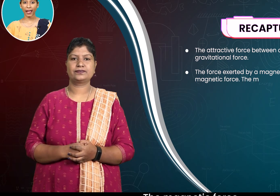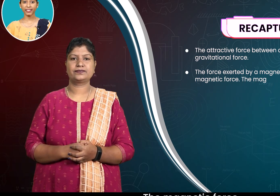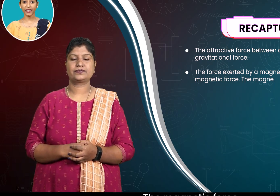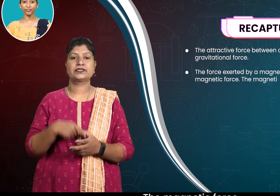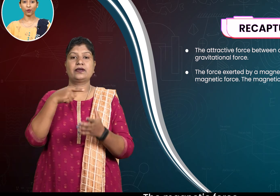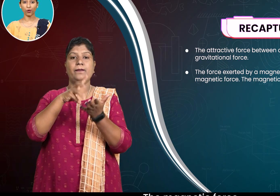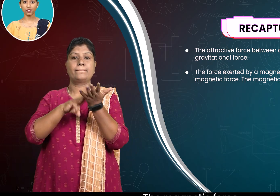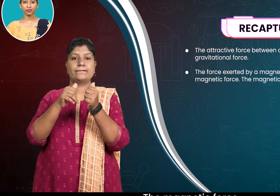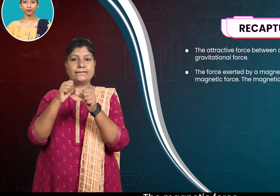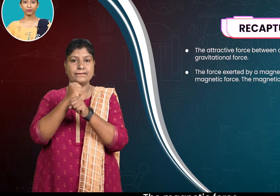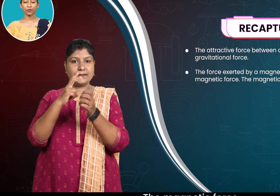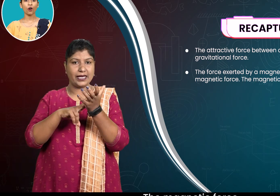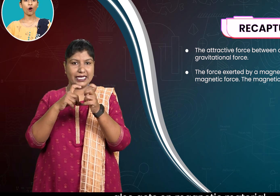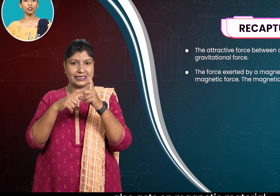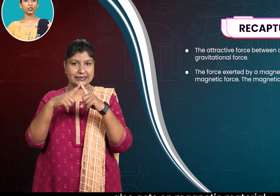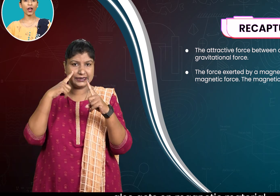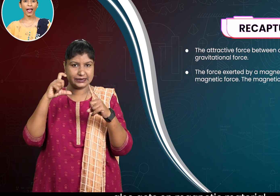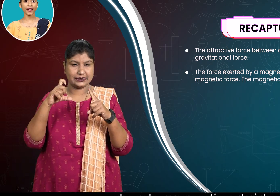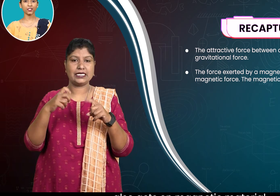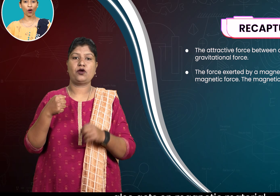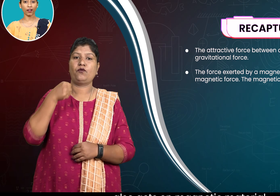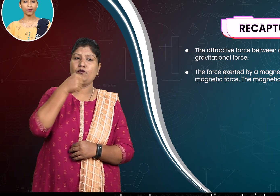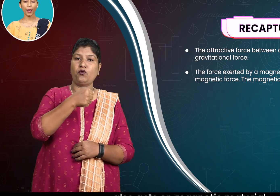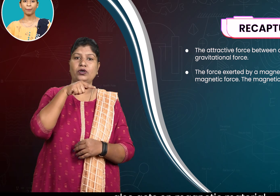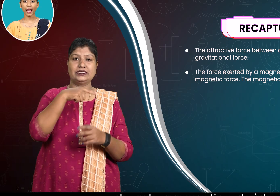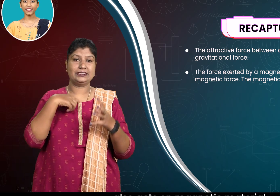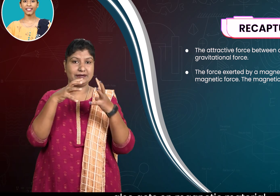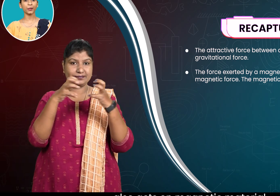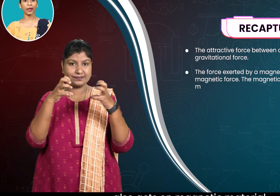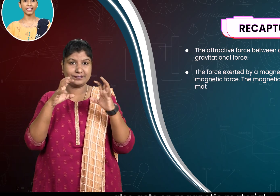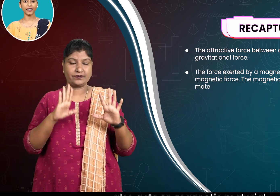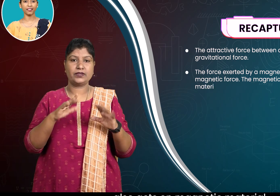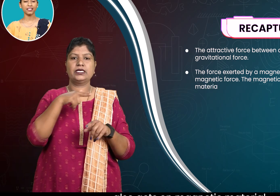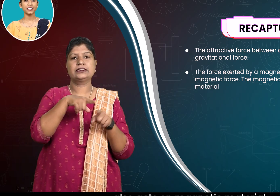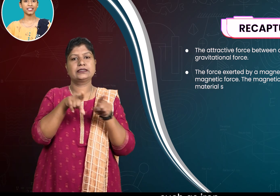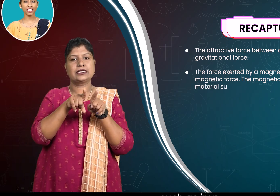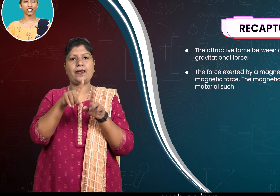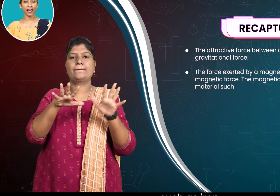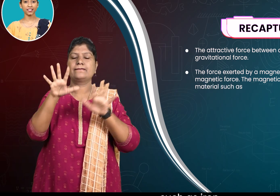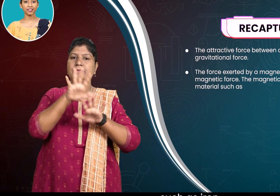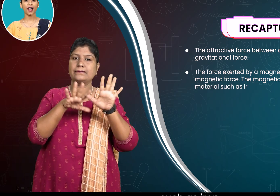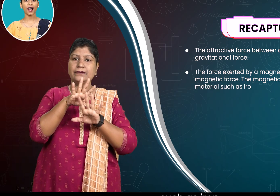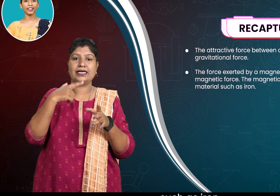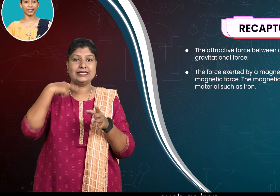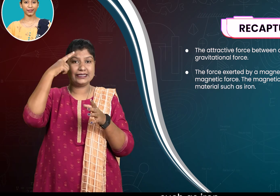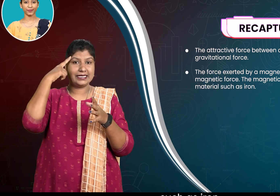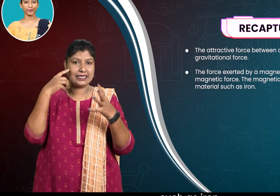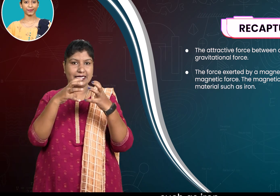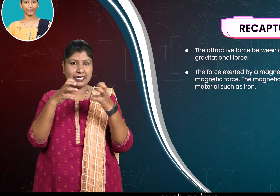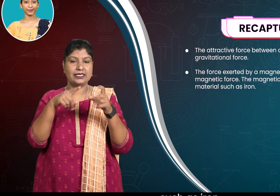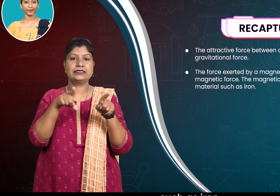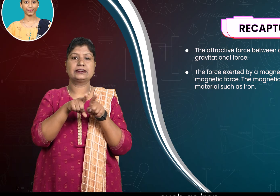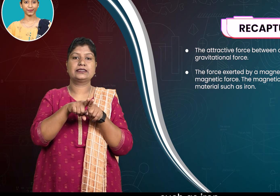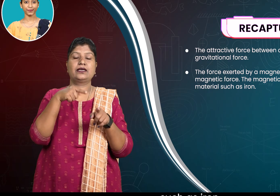The magnetic force also acts on magnetic material such as iron.